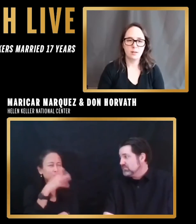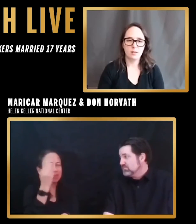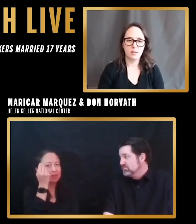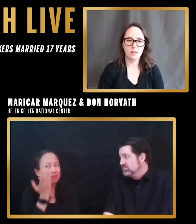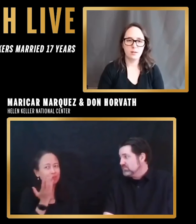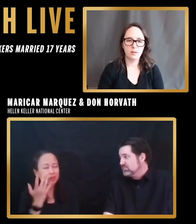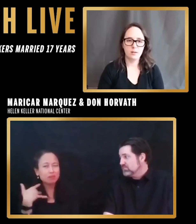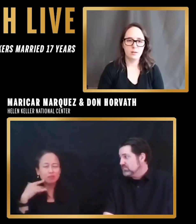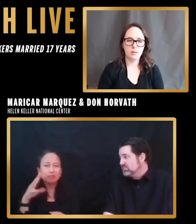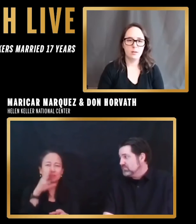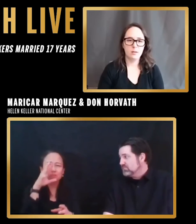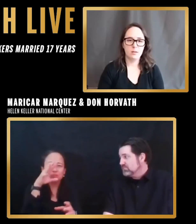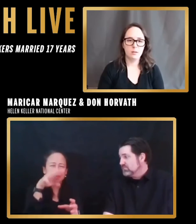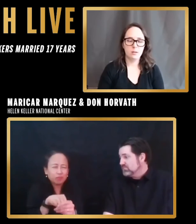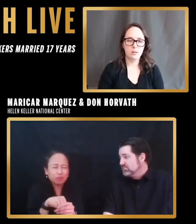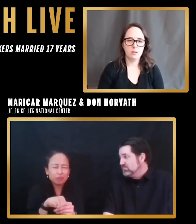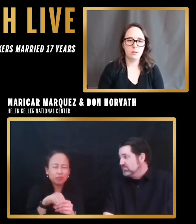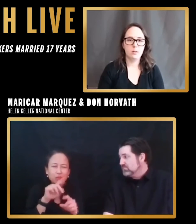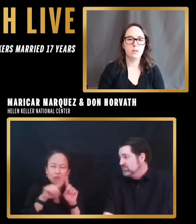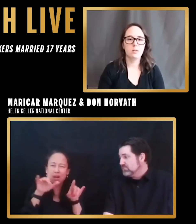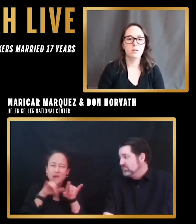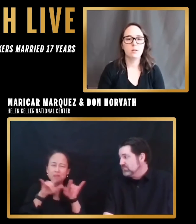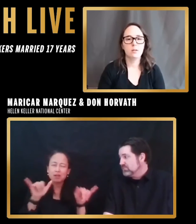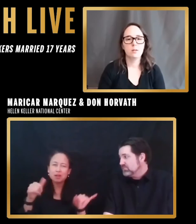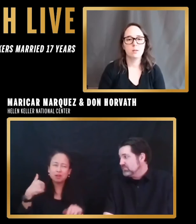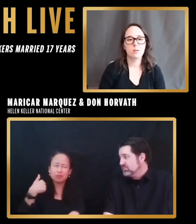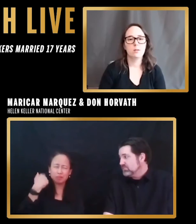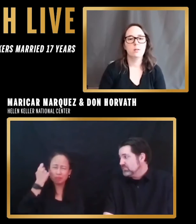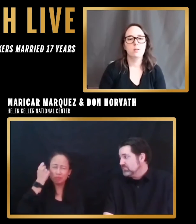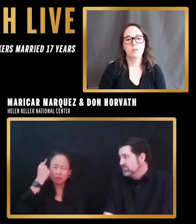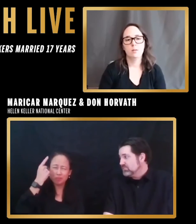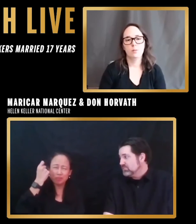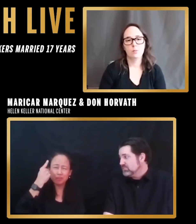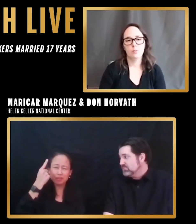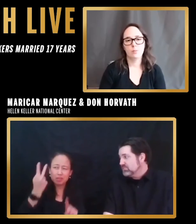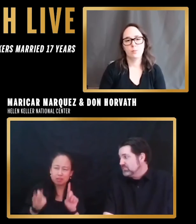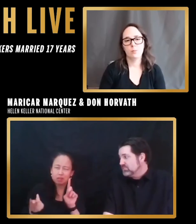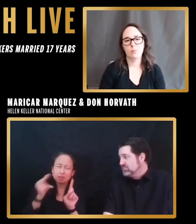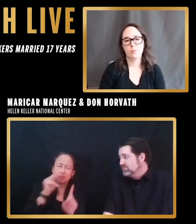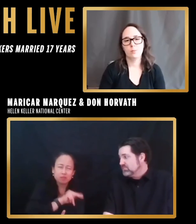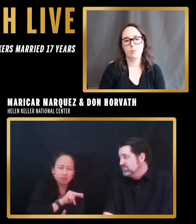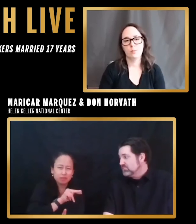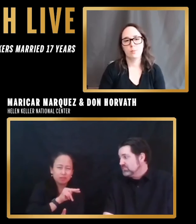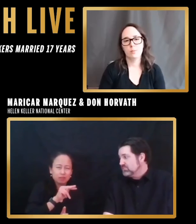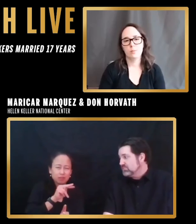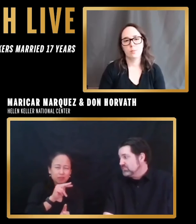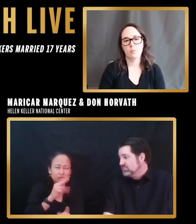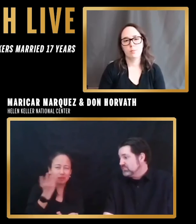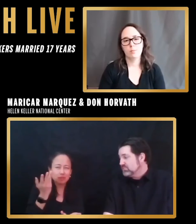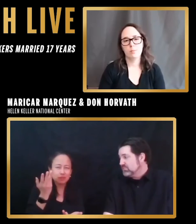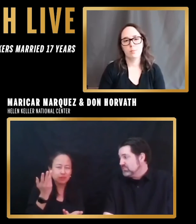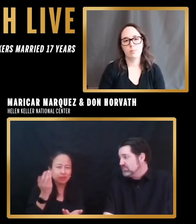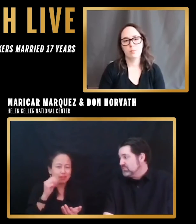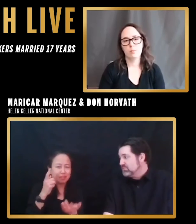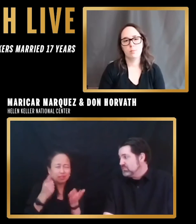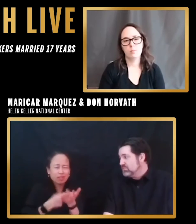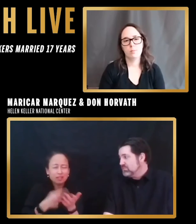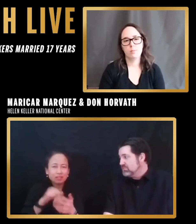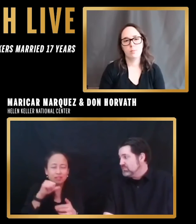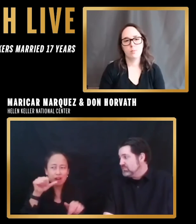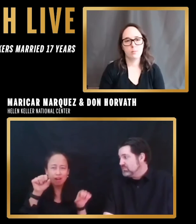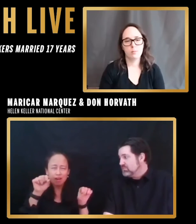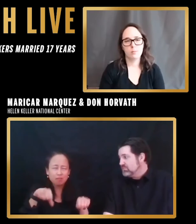tactile information. And you're now dependent upon somebody giving you that environmental information.